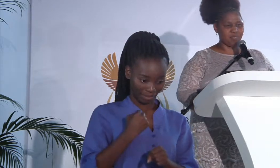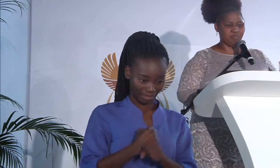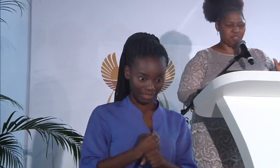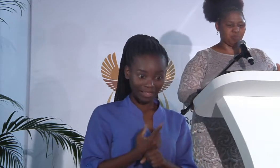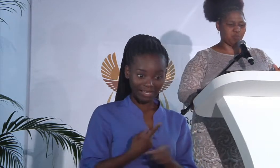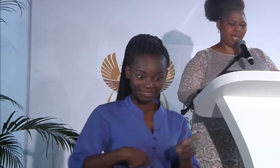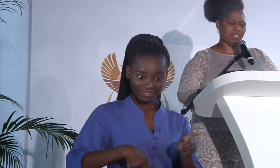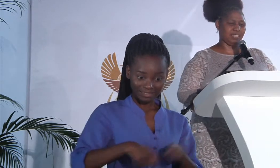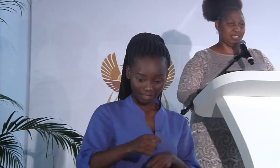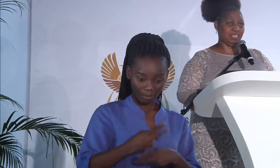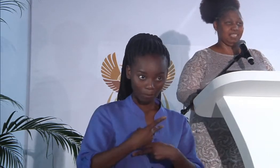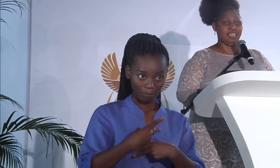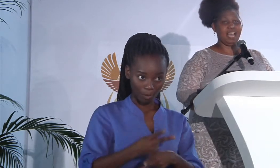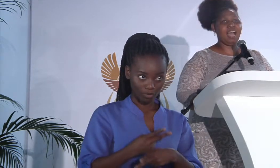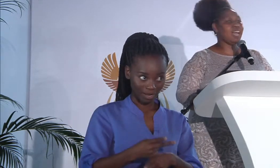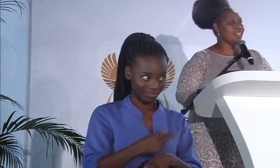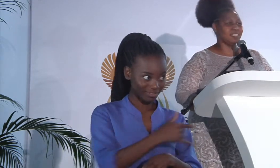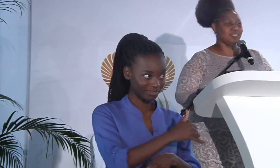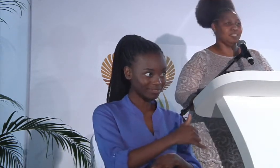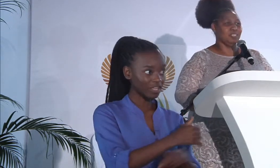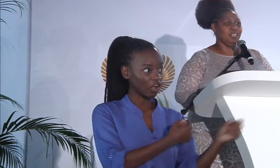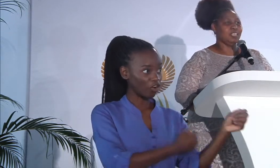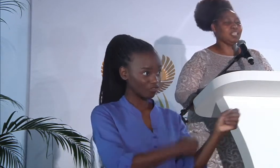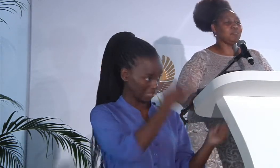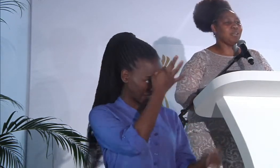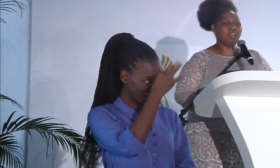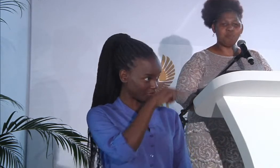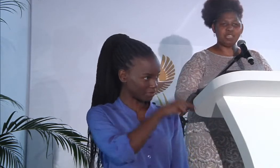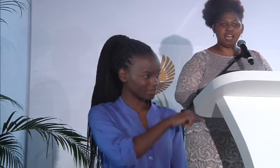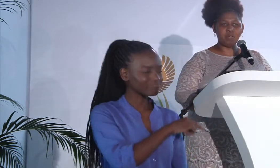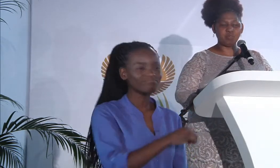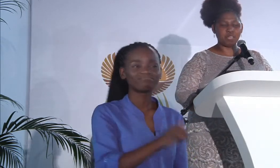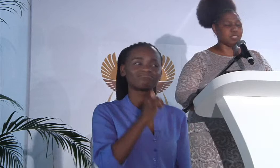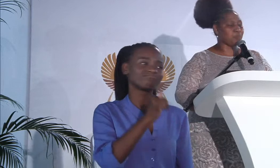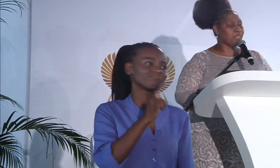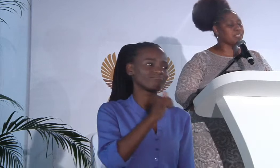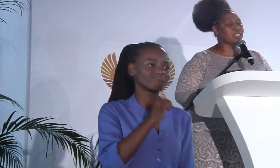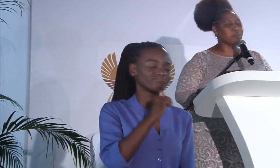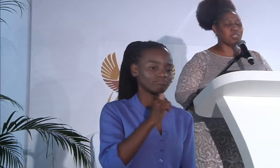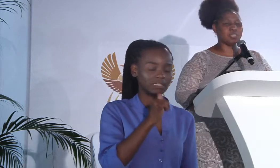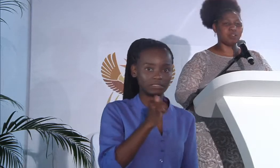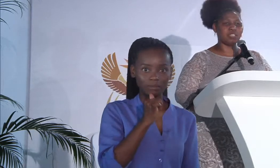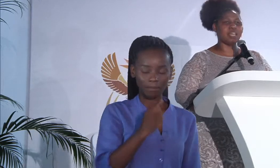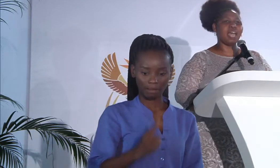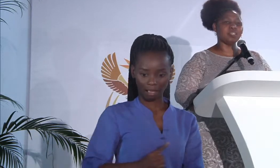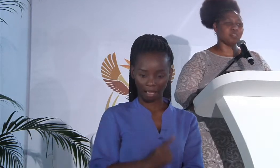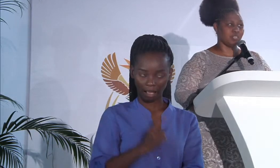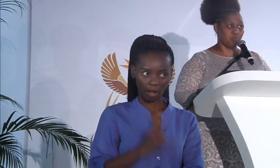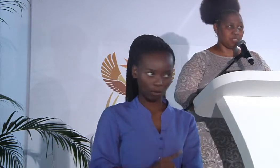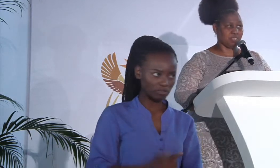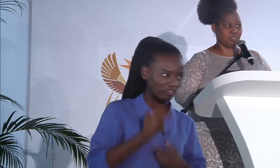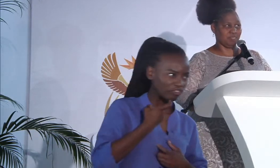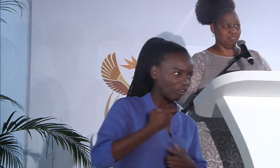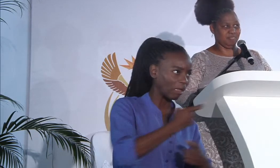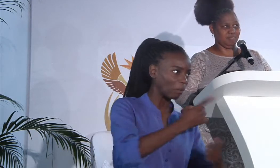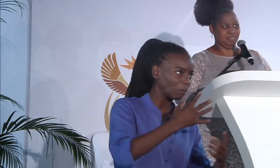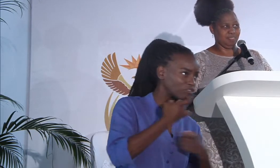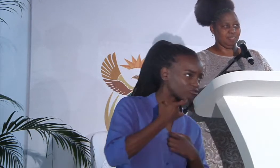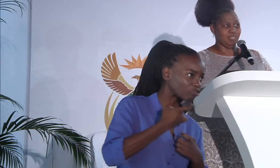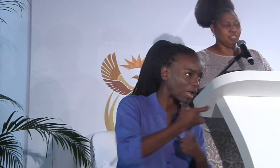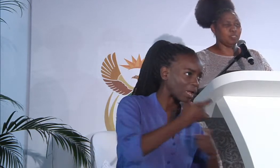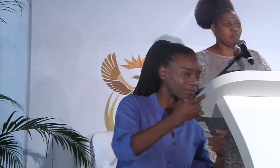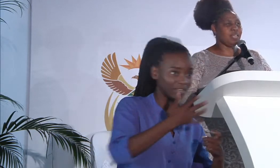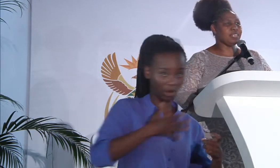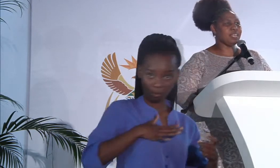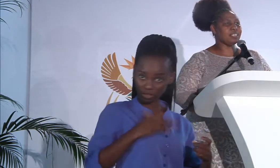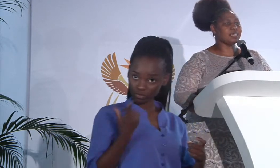government for them to buy it, doesn't matter how many hours you can spend screaming, shouting, they ain't gonna do it.